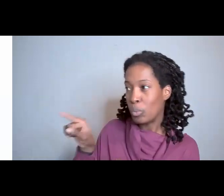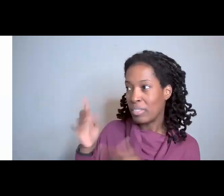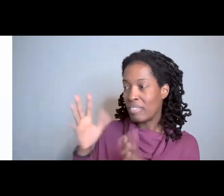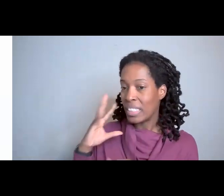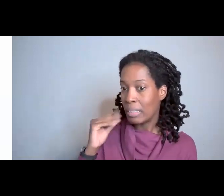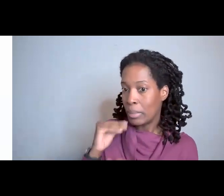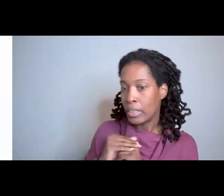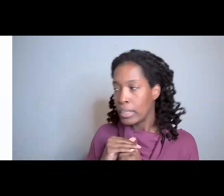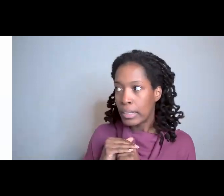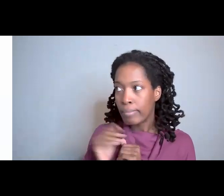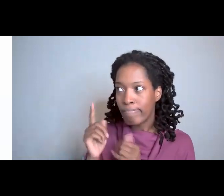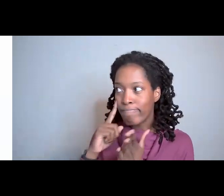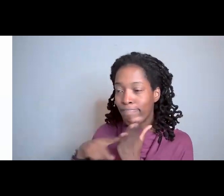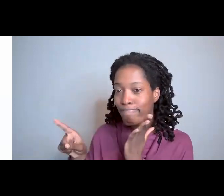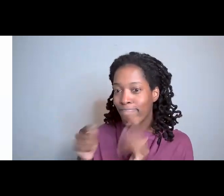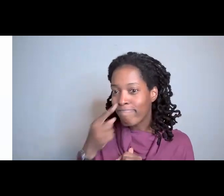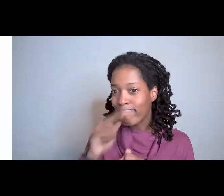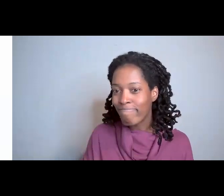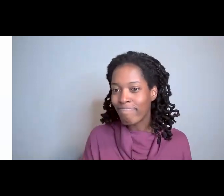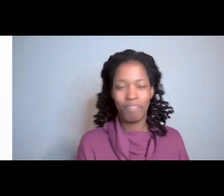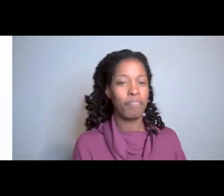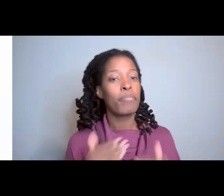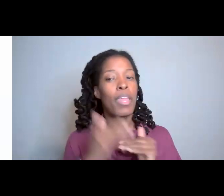So next slide, please.